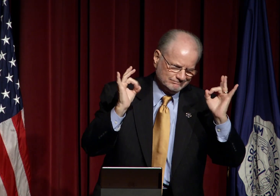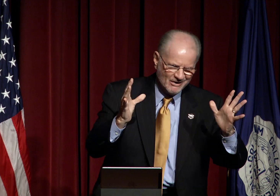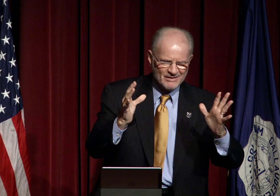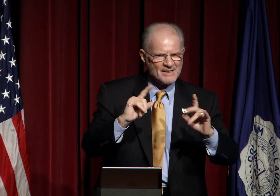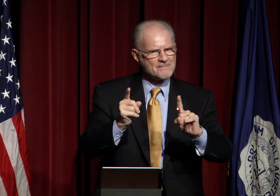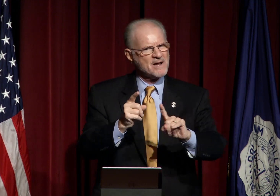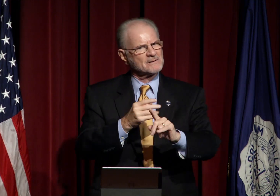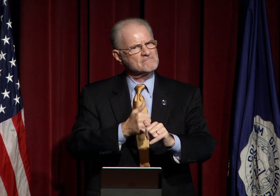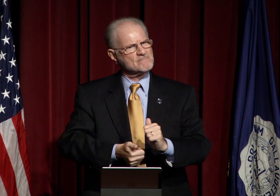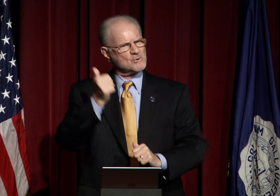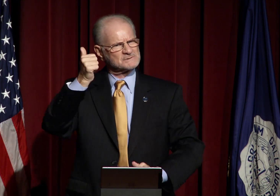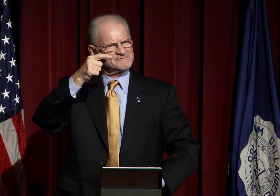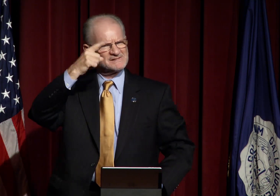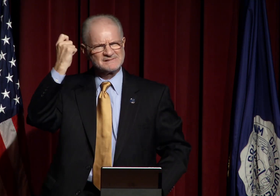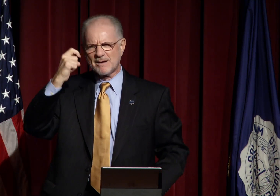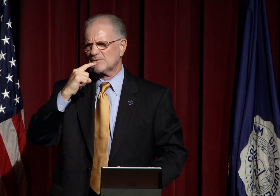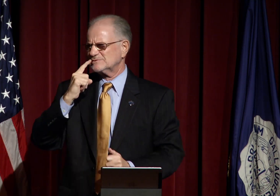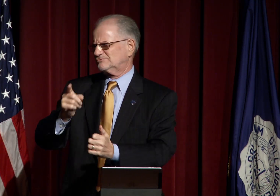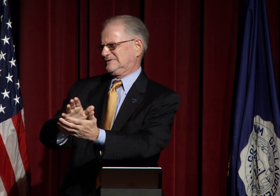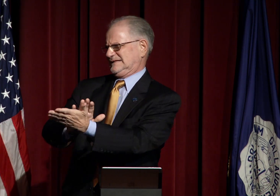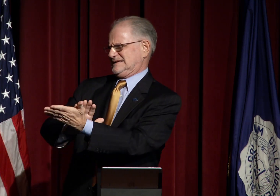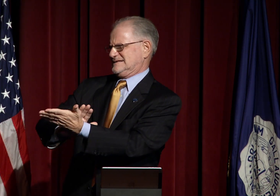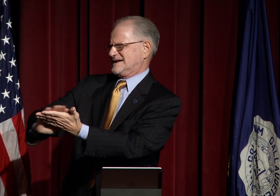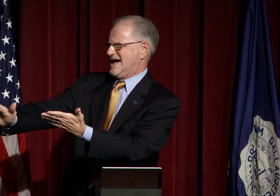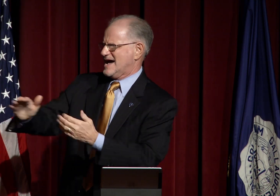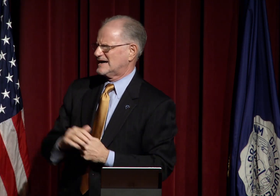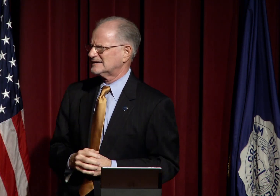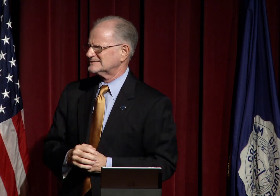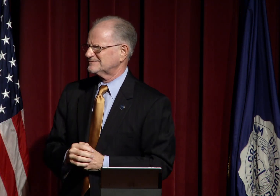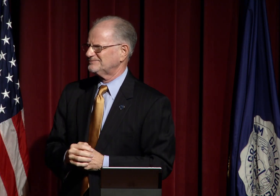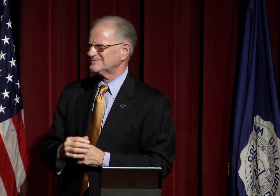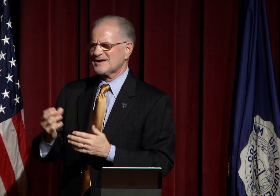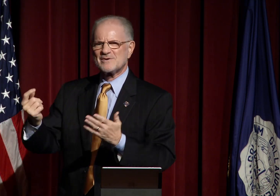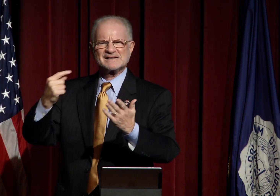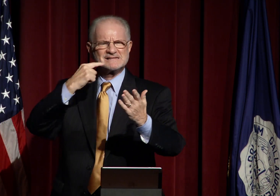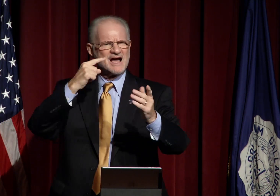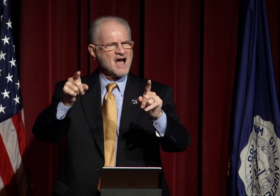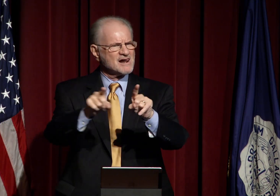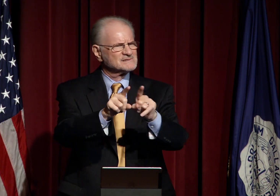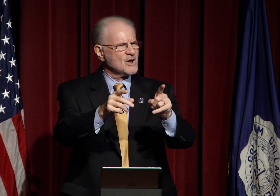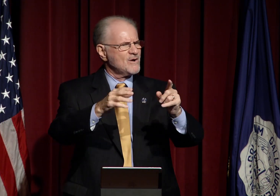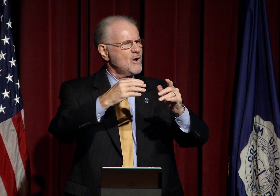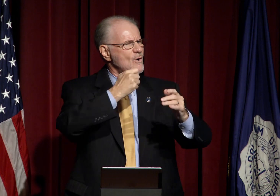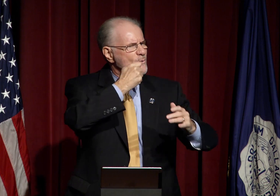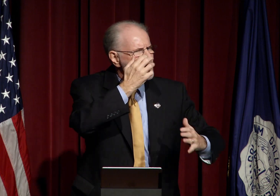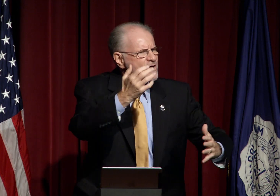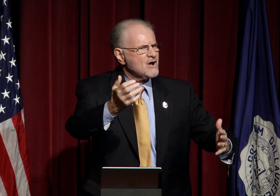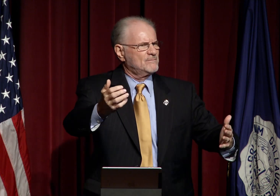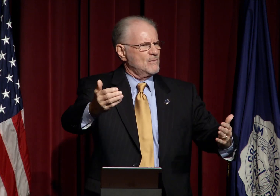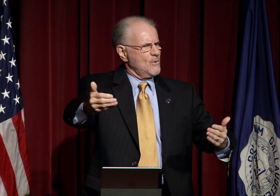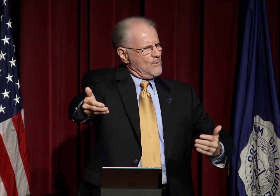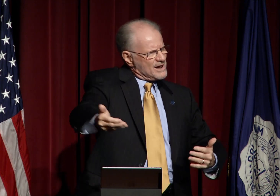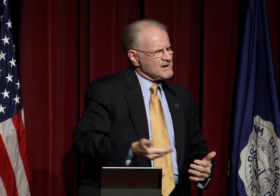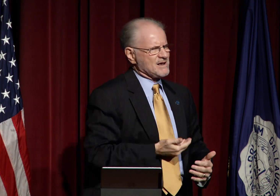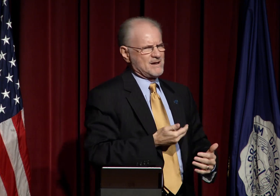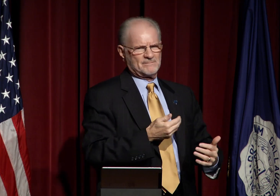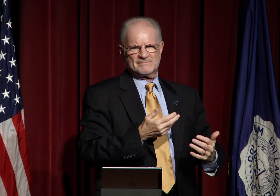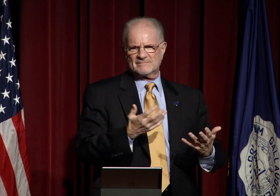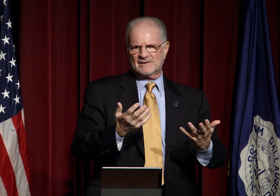or past week has been, most of the summer was nice indeed. And I would also like to give you a warm